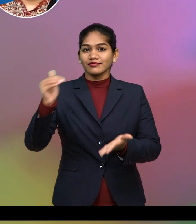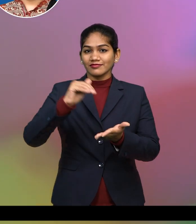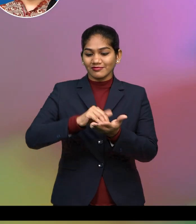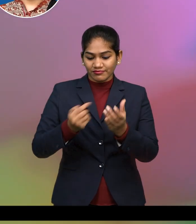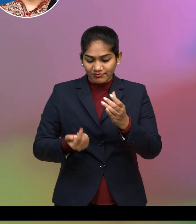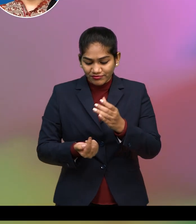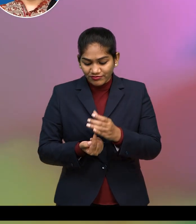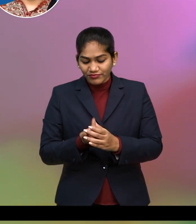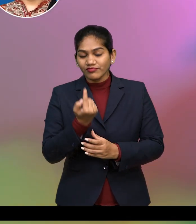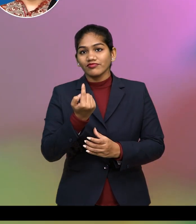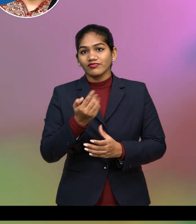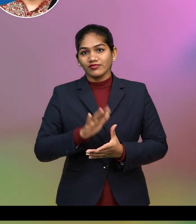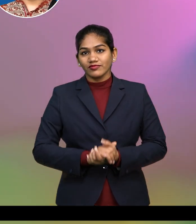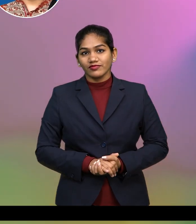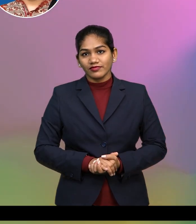Regeneration.